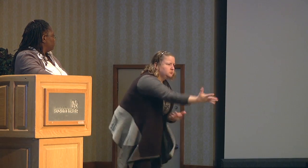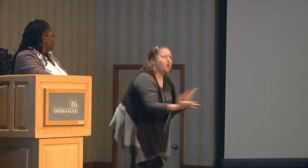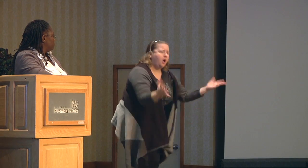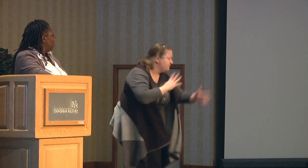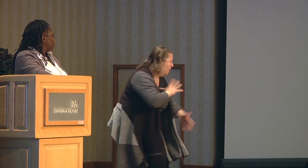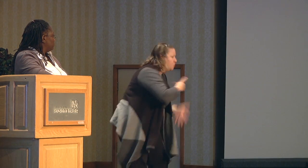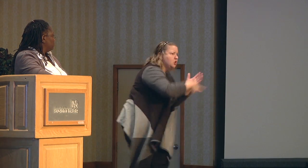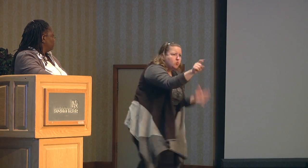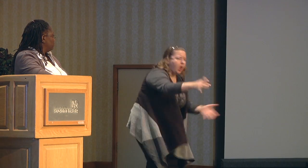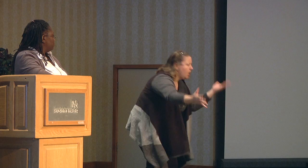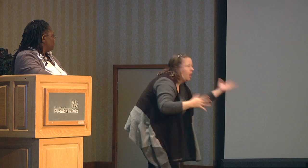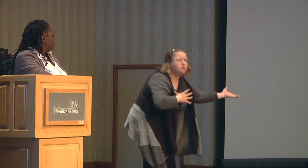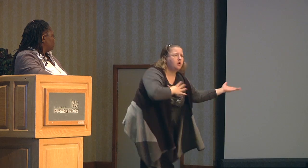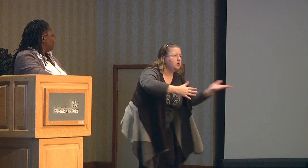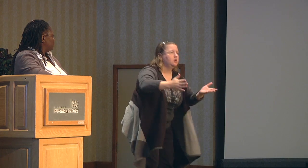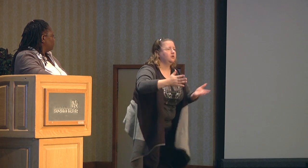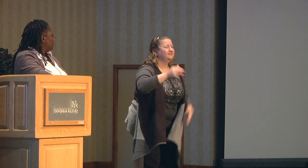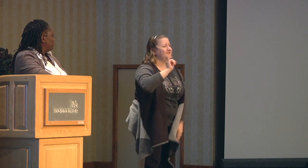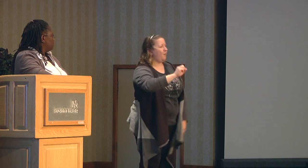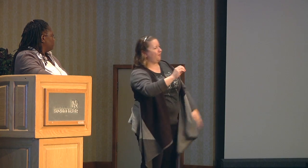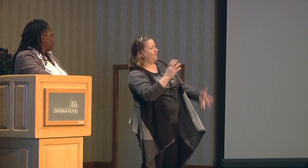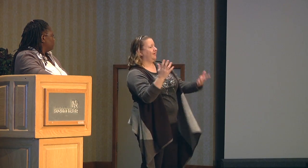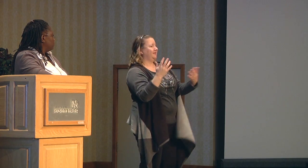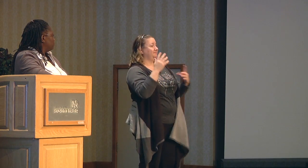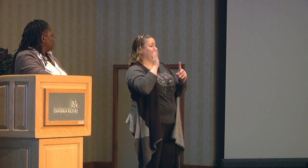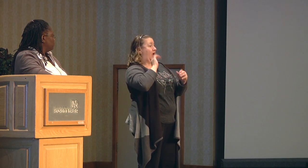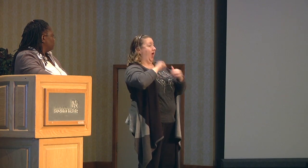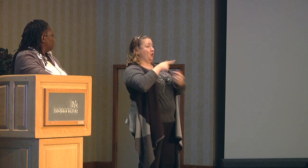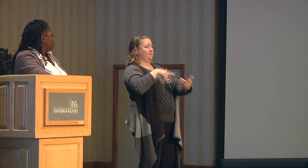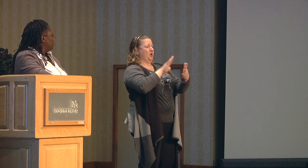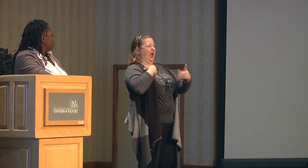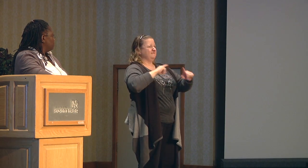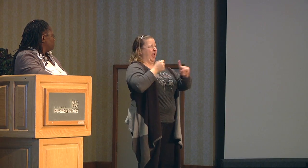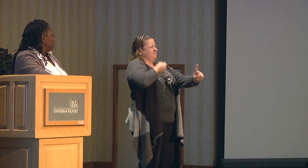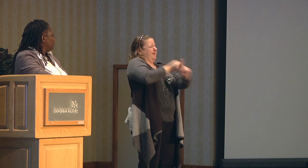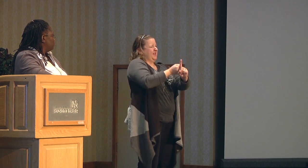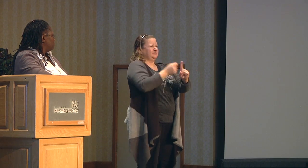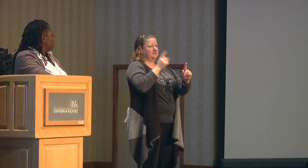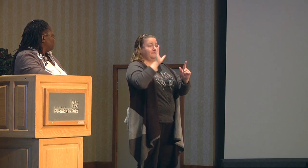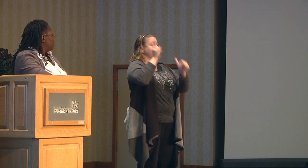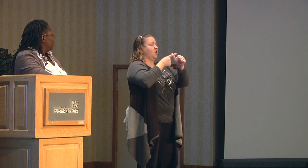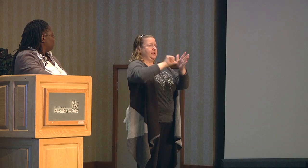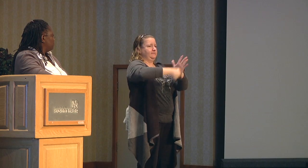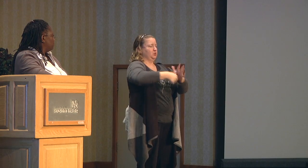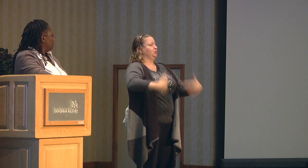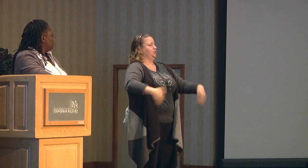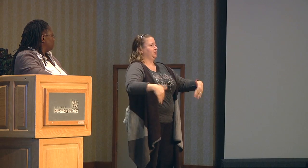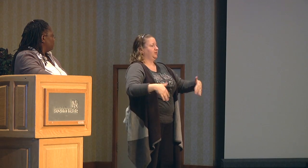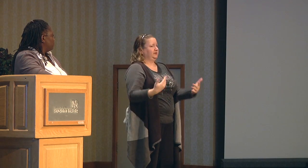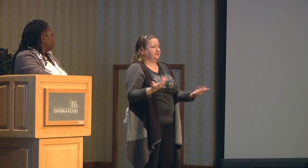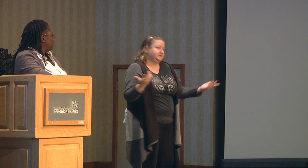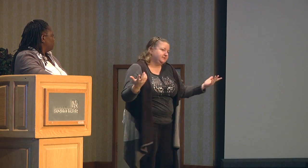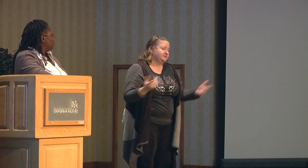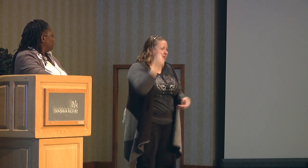an educated, sort of educate them, then they met me differently. That tension and that vibe was not there. So it